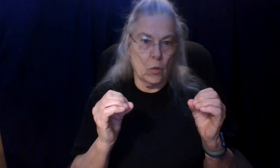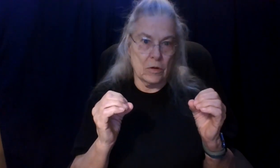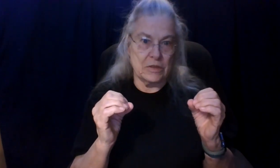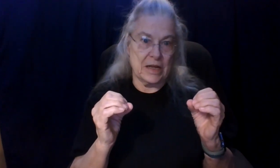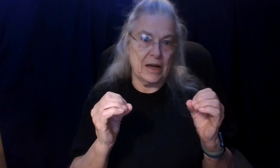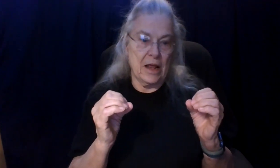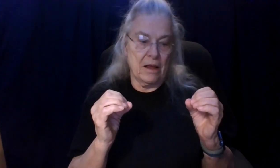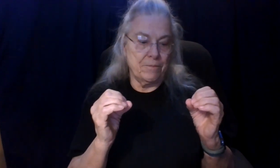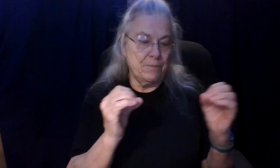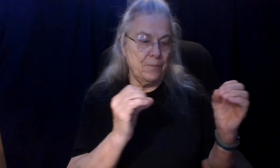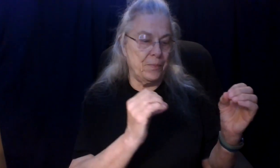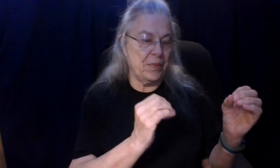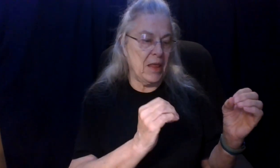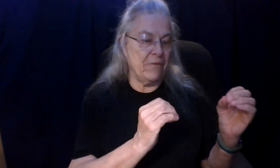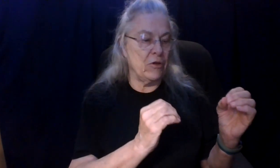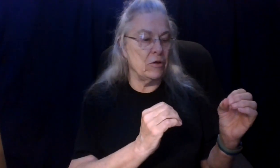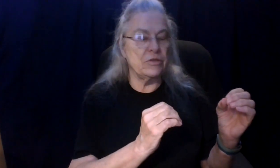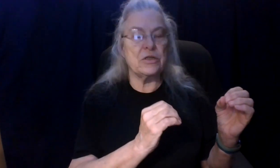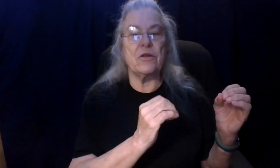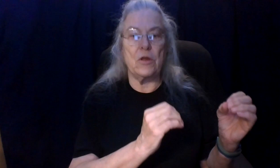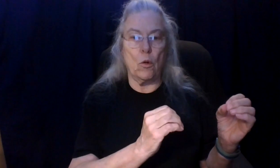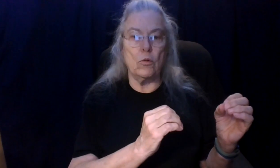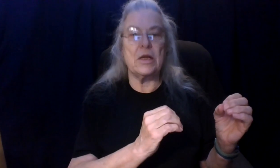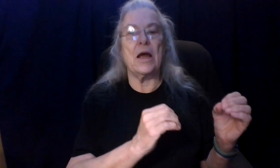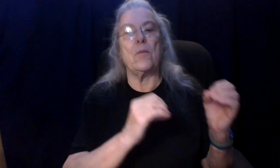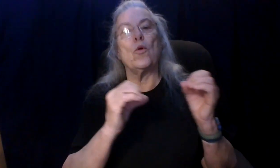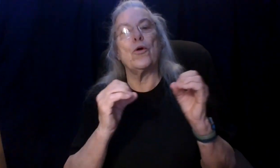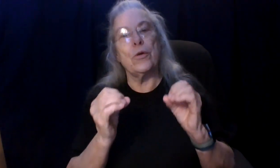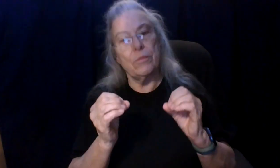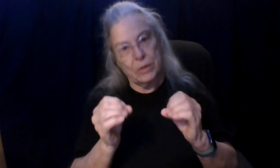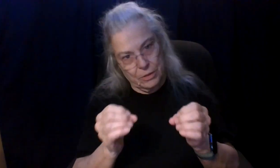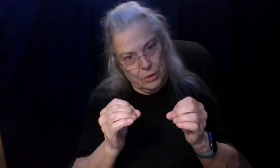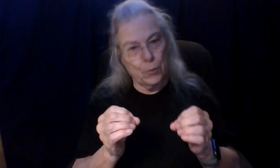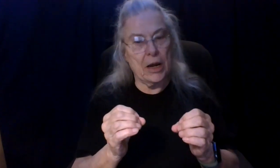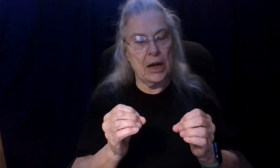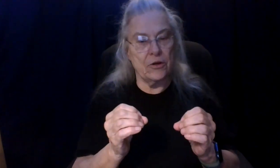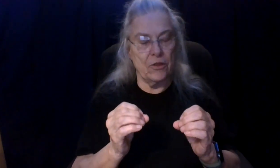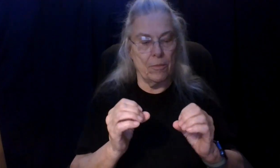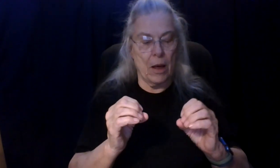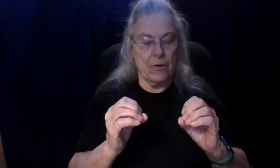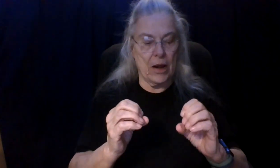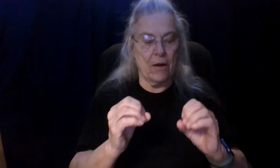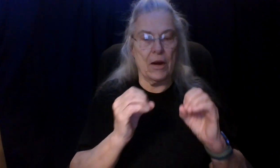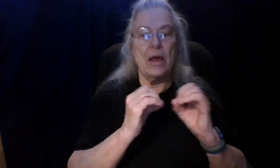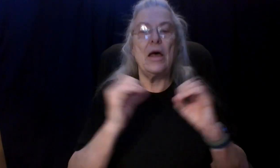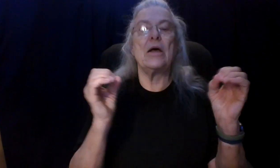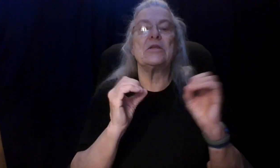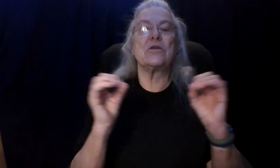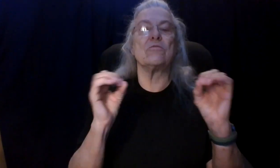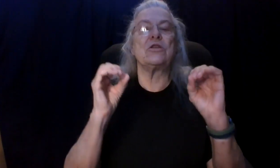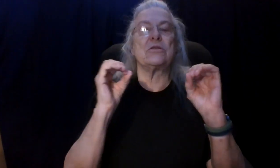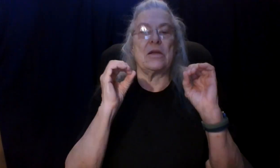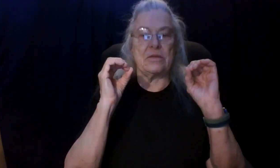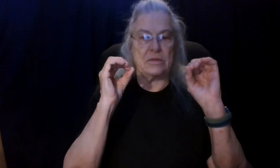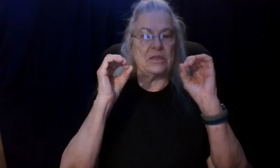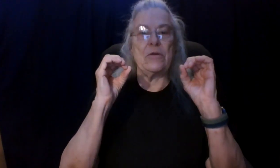that they've used the old time word to bring it into the modern era. So just zero to